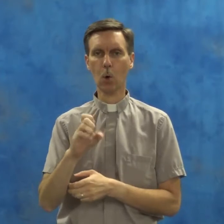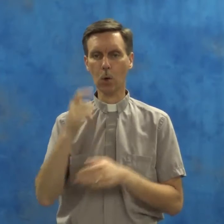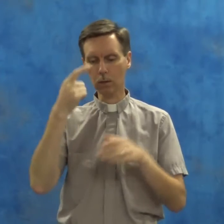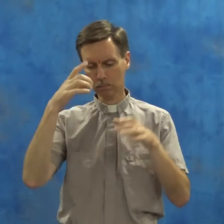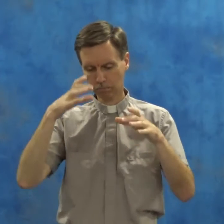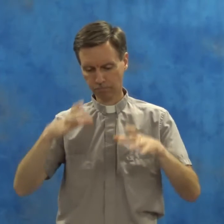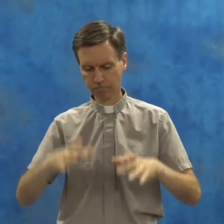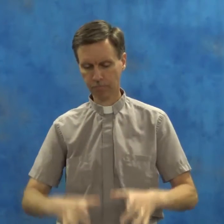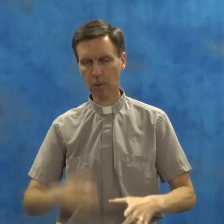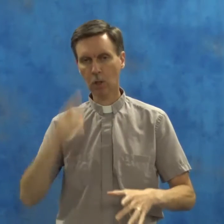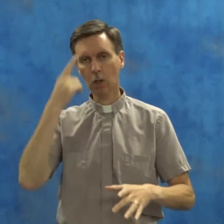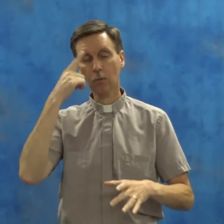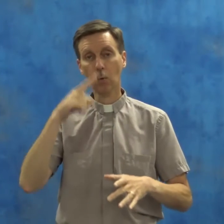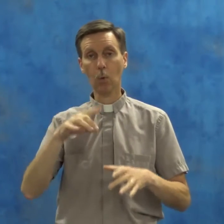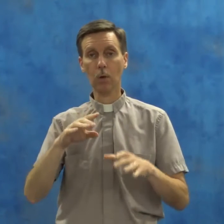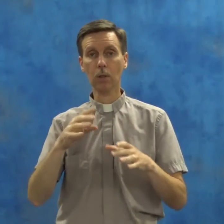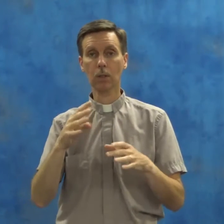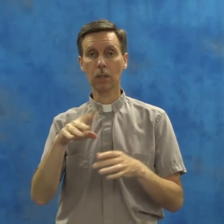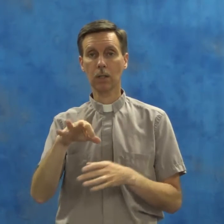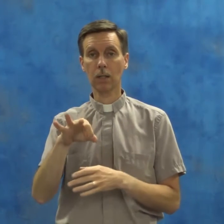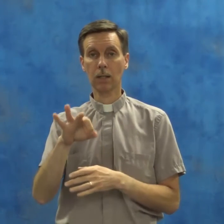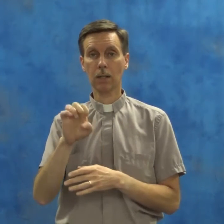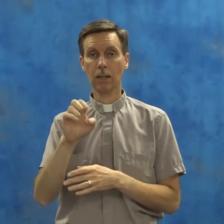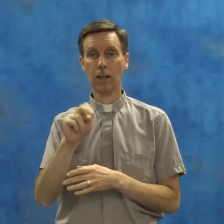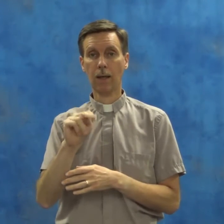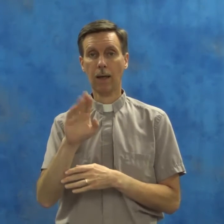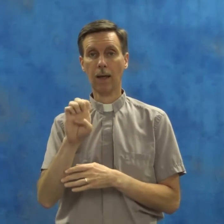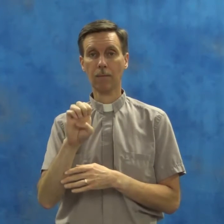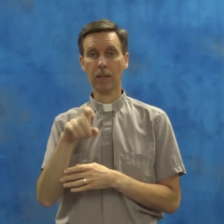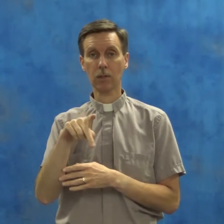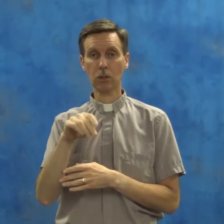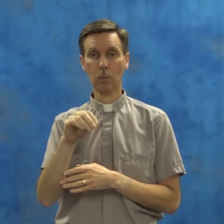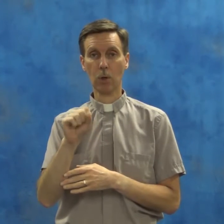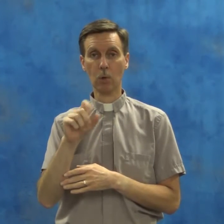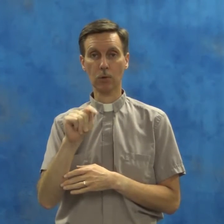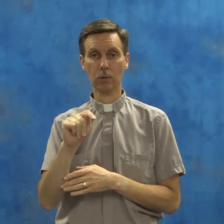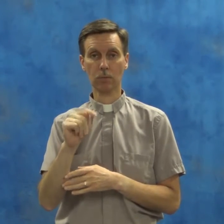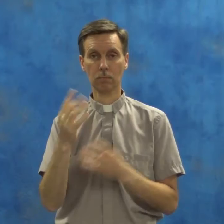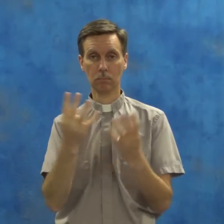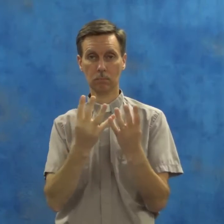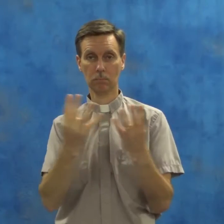hole for a fence post.